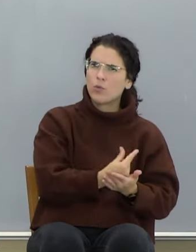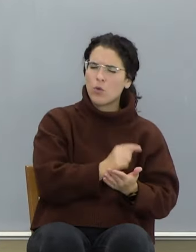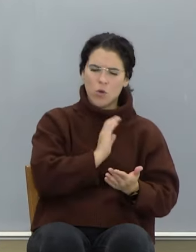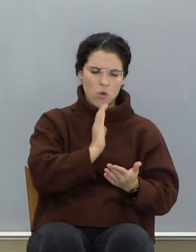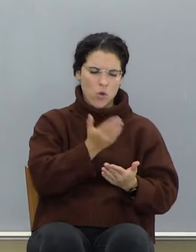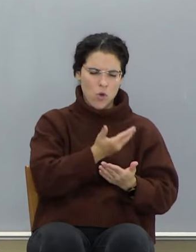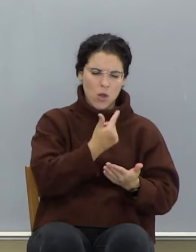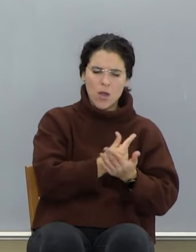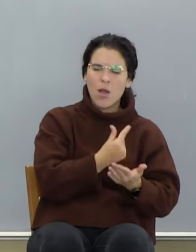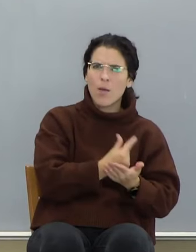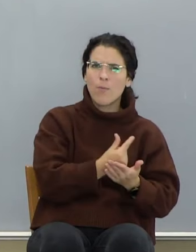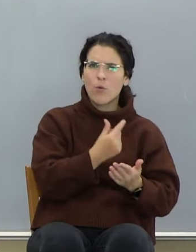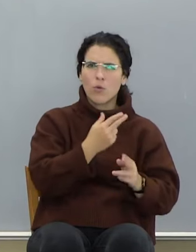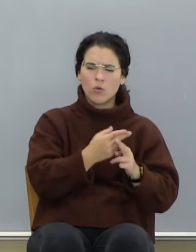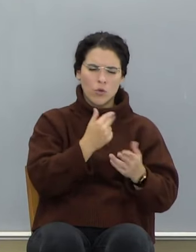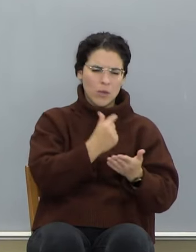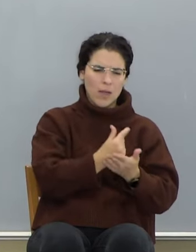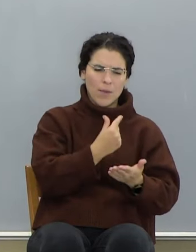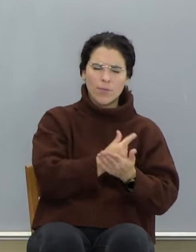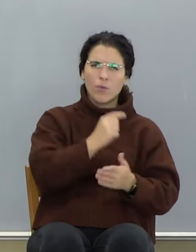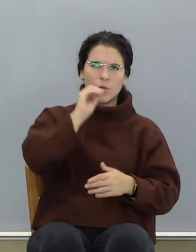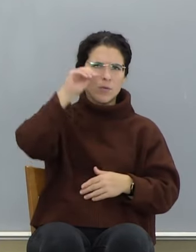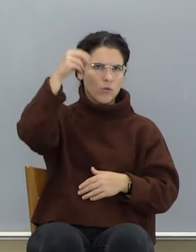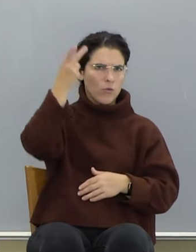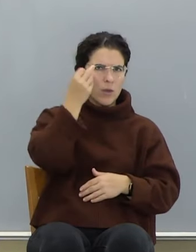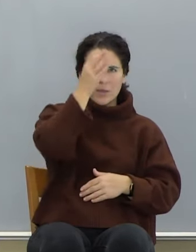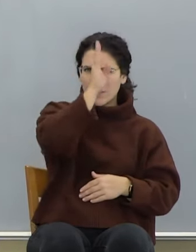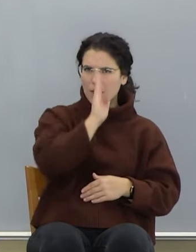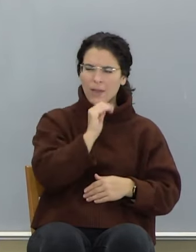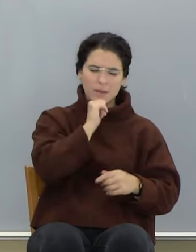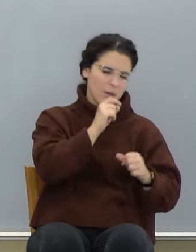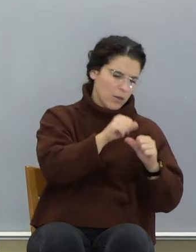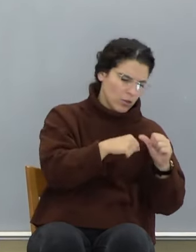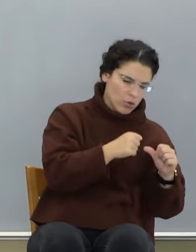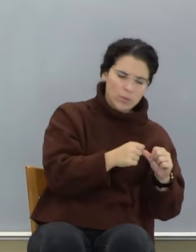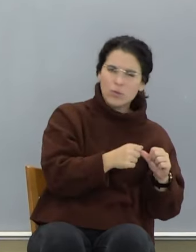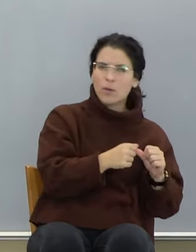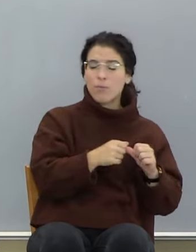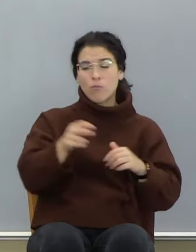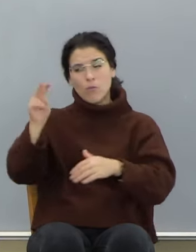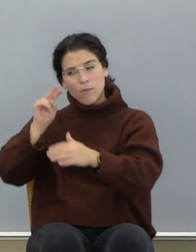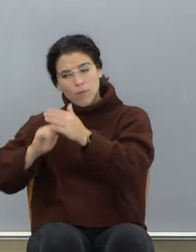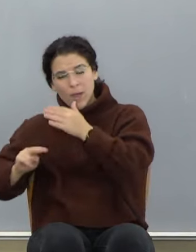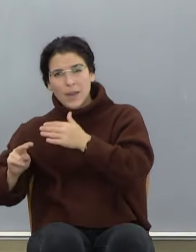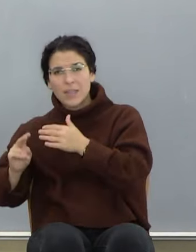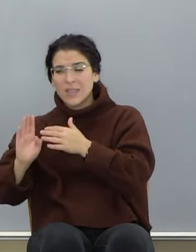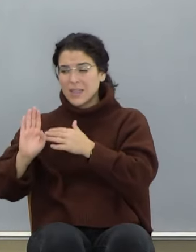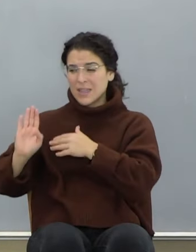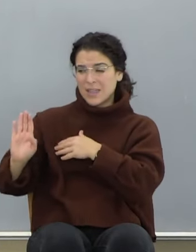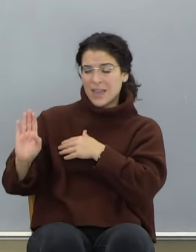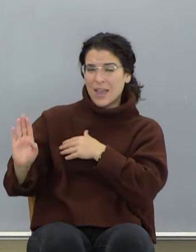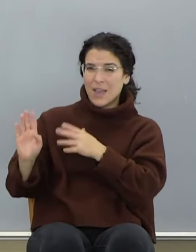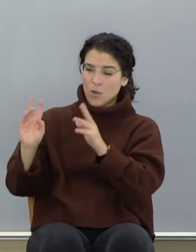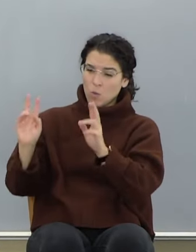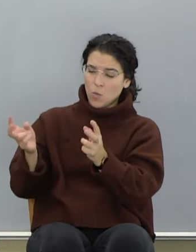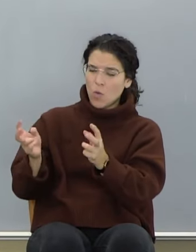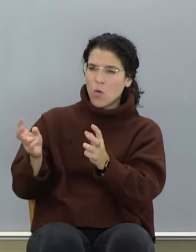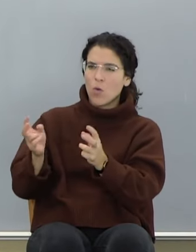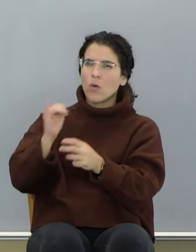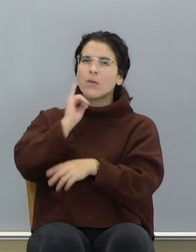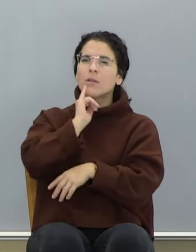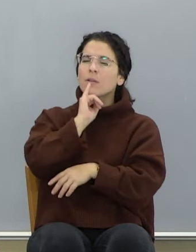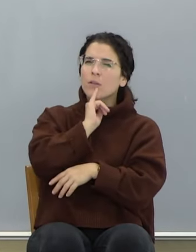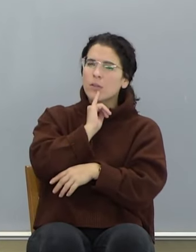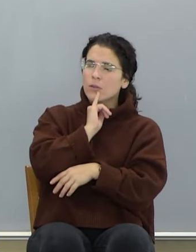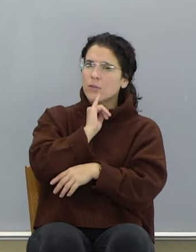is called the gospel of the grace of God. It's called the gospel of the uncircumcision. Prophetically, they, quote,